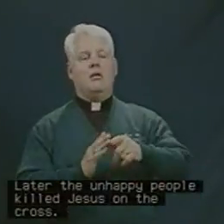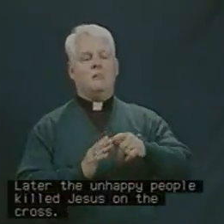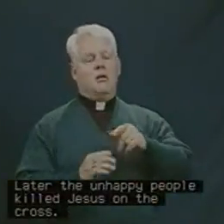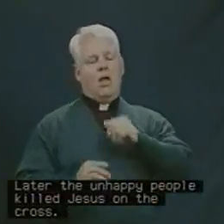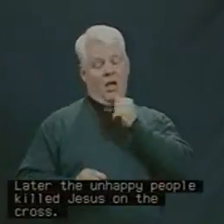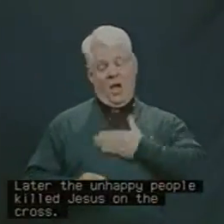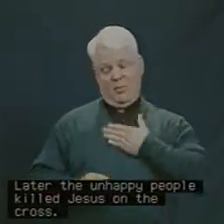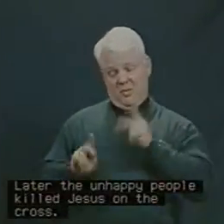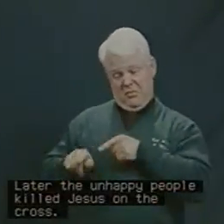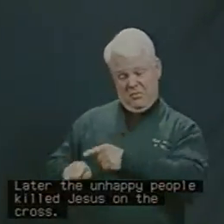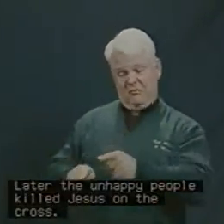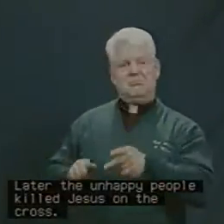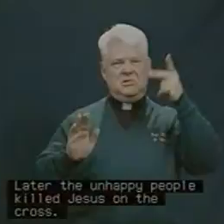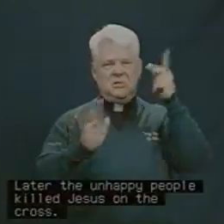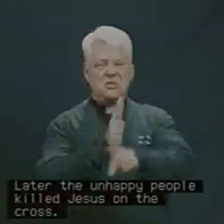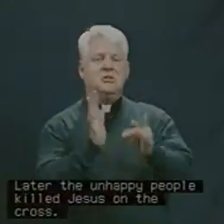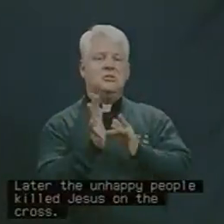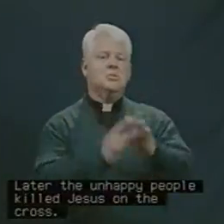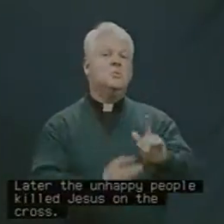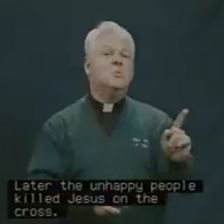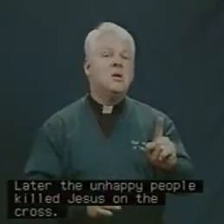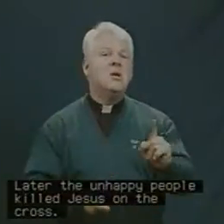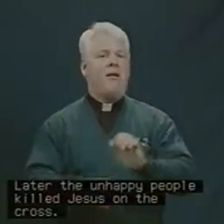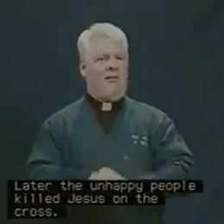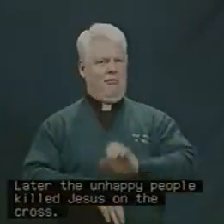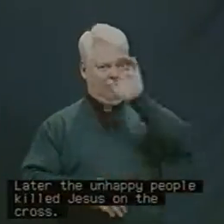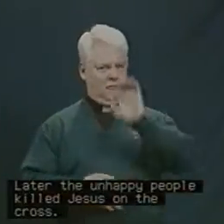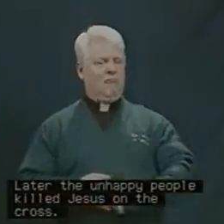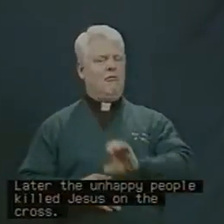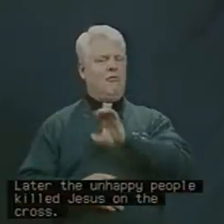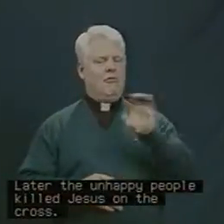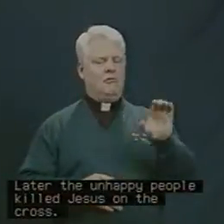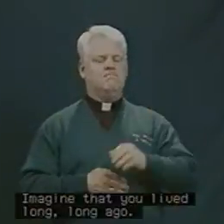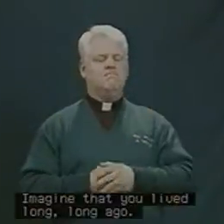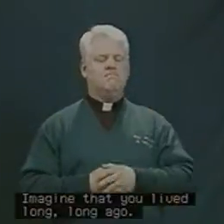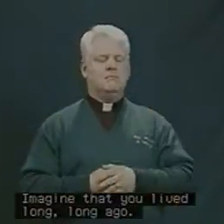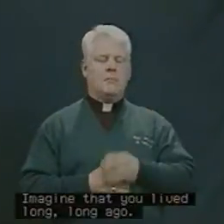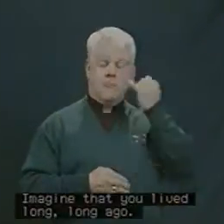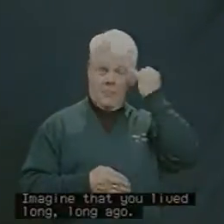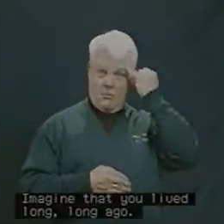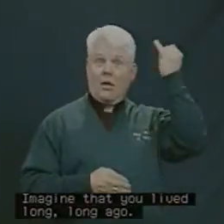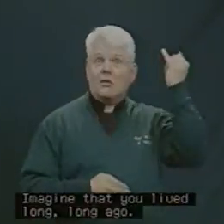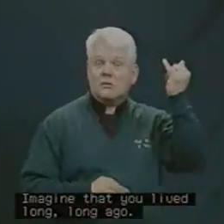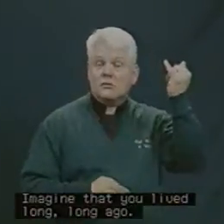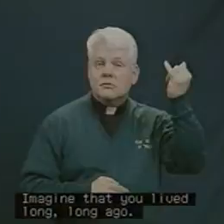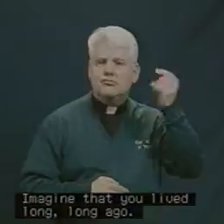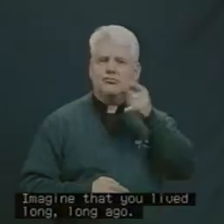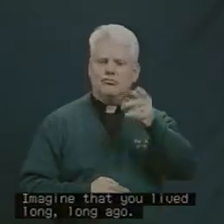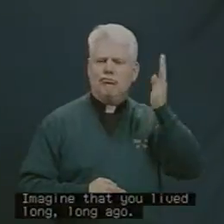Later, the unhappy people killed Jesus on the cross. Imagine that you